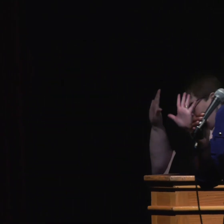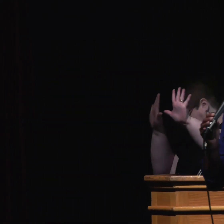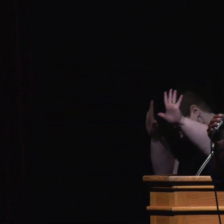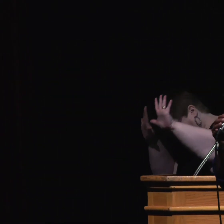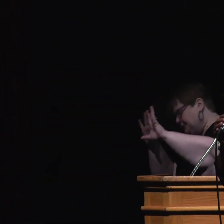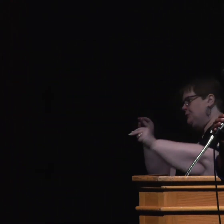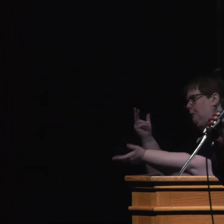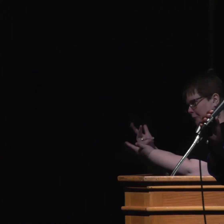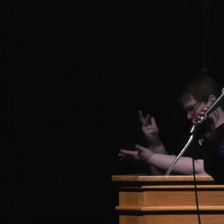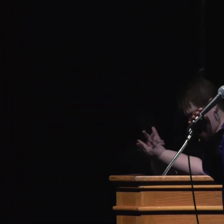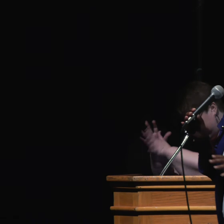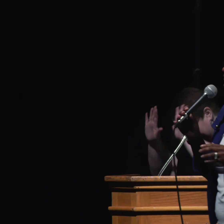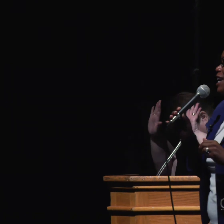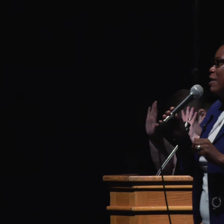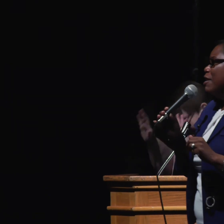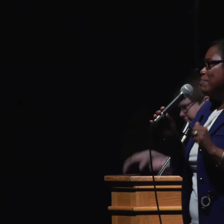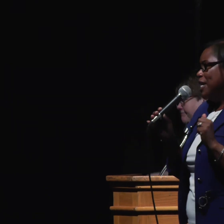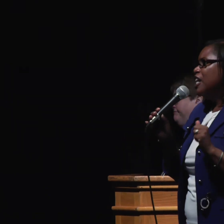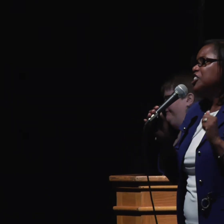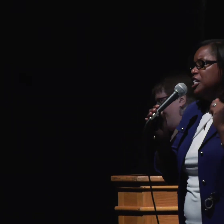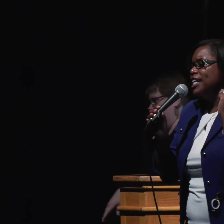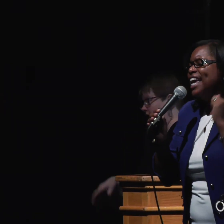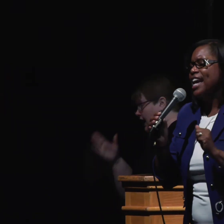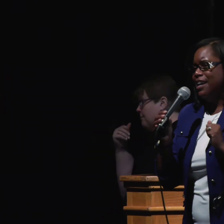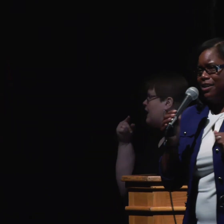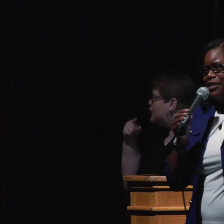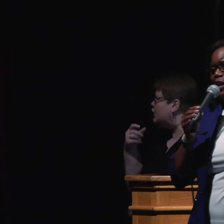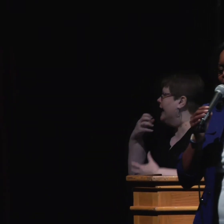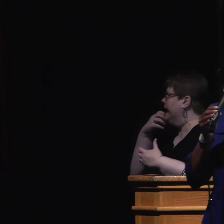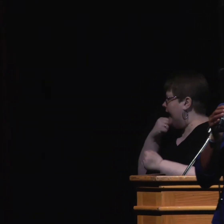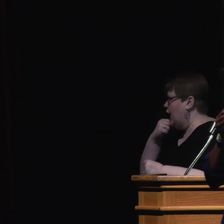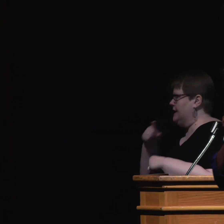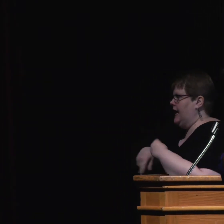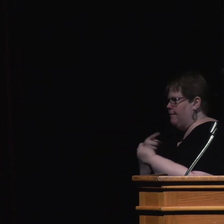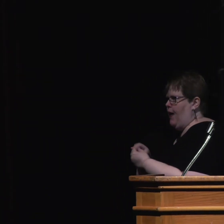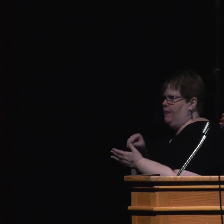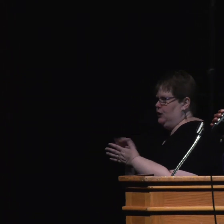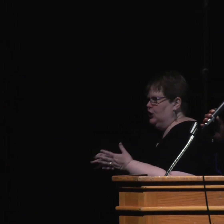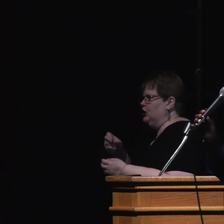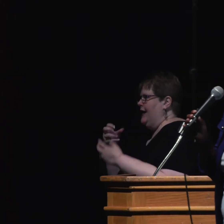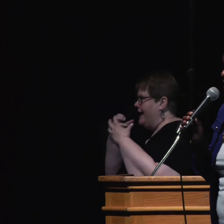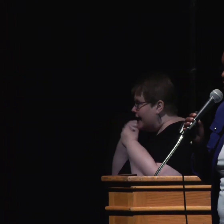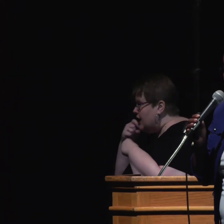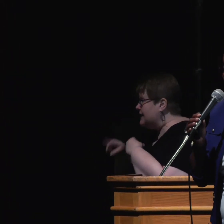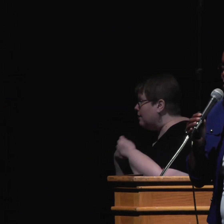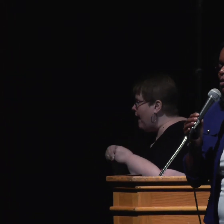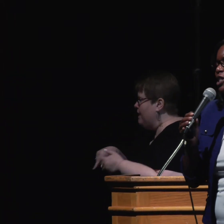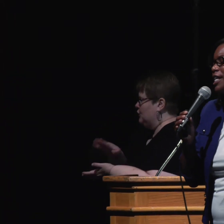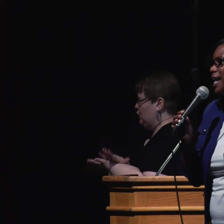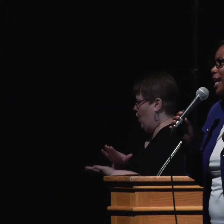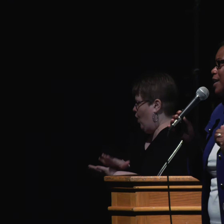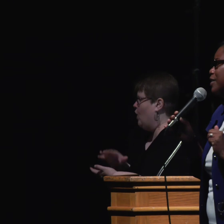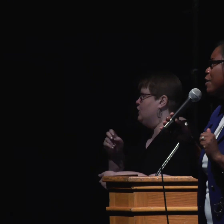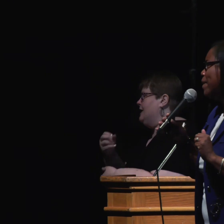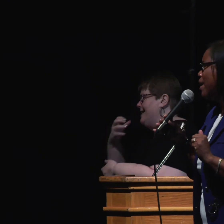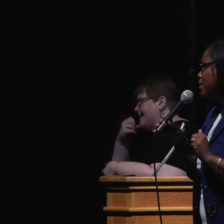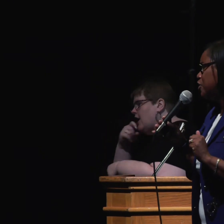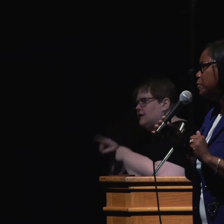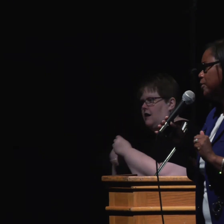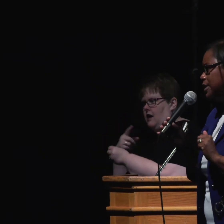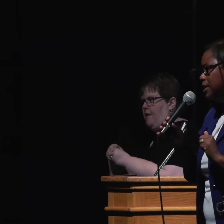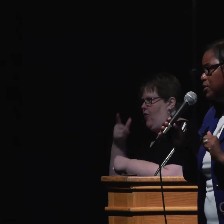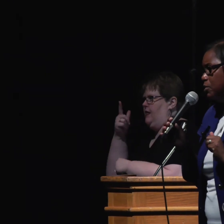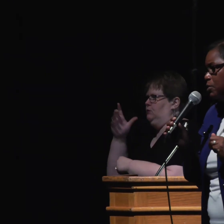out here, right? Because she cares about the students. She cares about the school. She cares